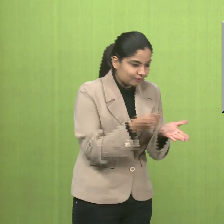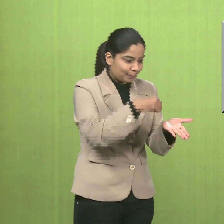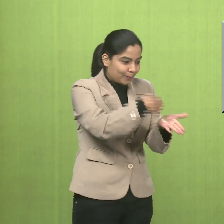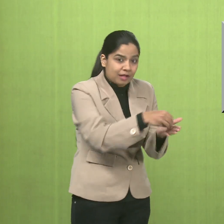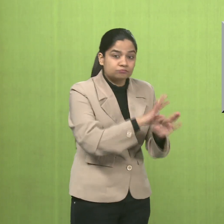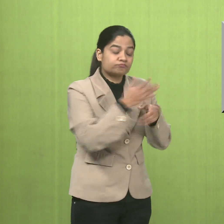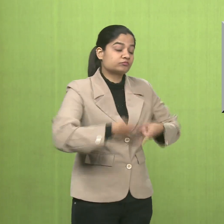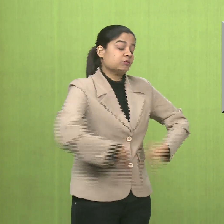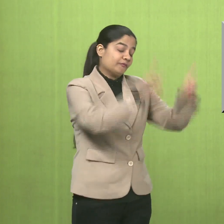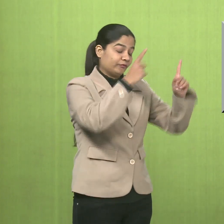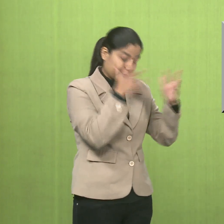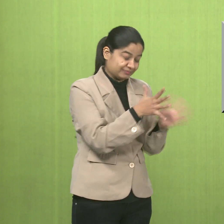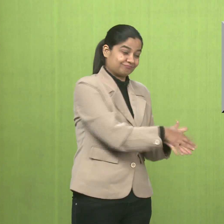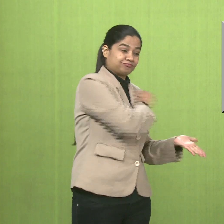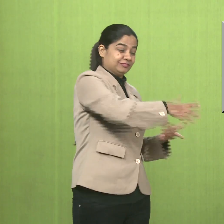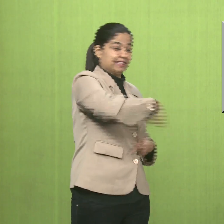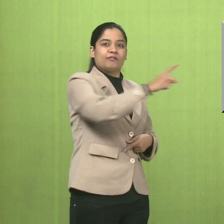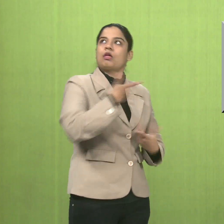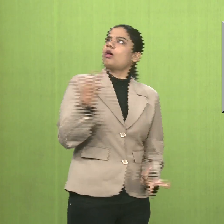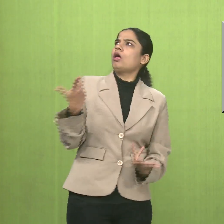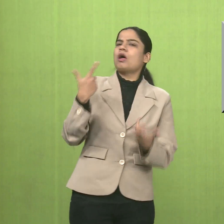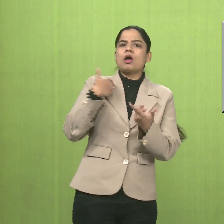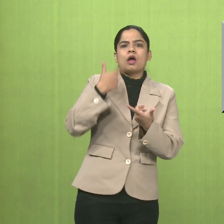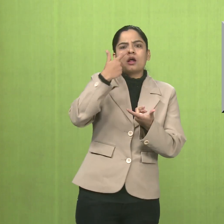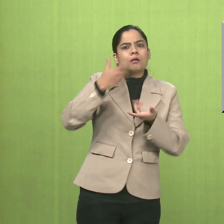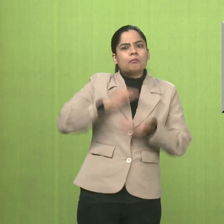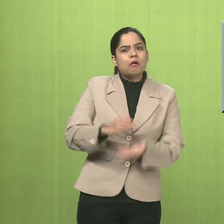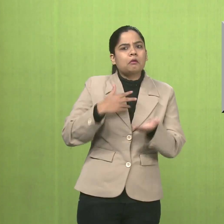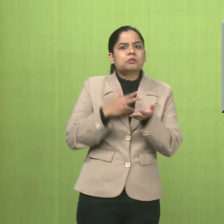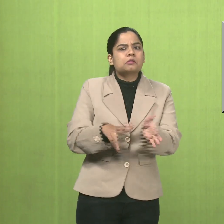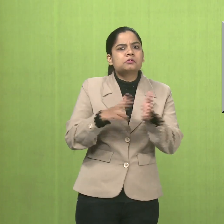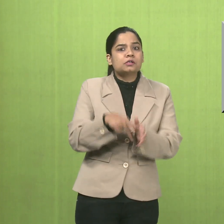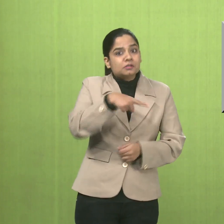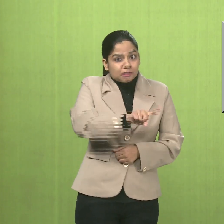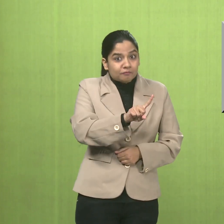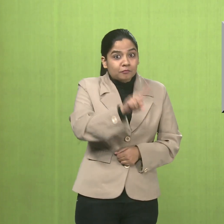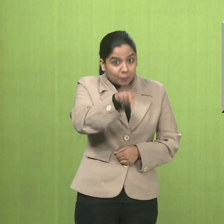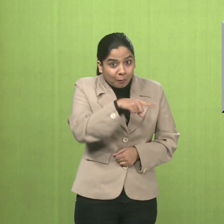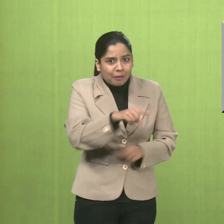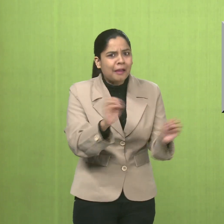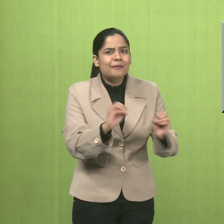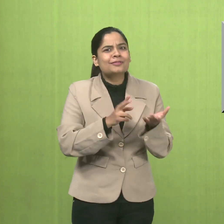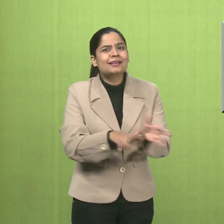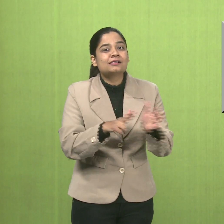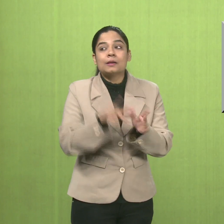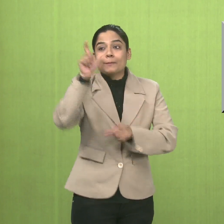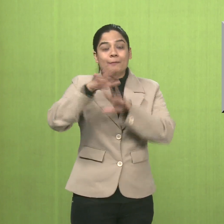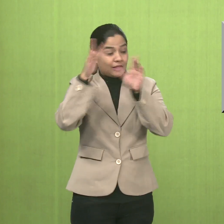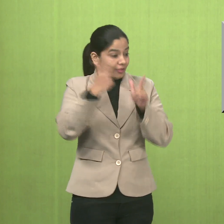Nobody encourages her to get educated, or she is abandoned so many times. What is the fault of the baby